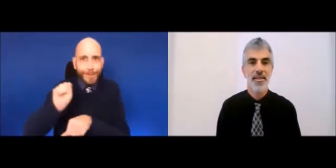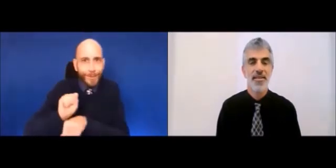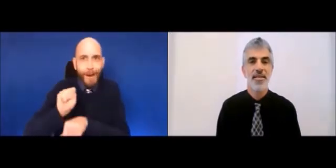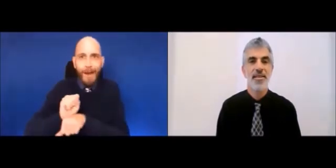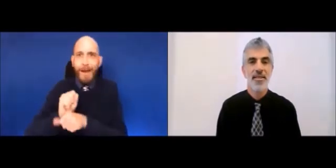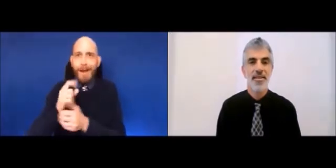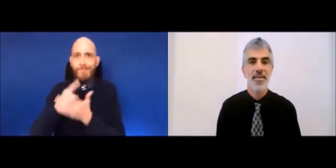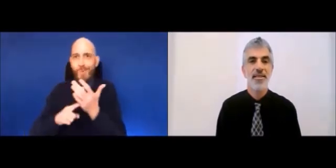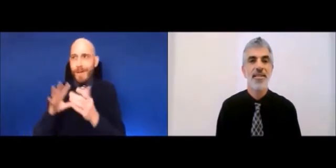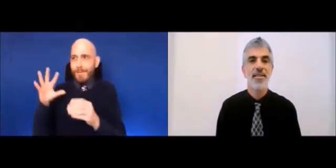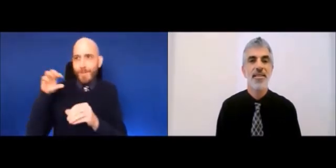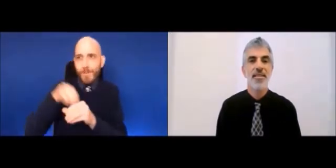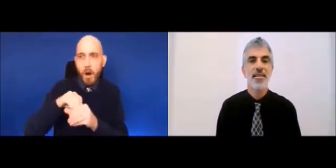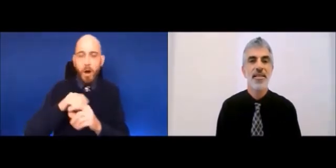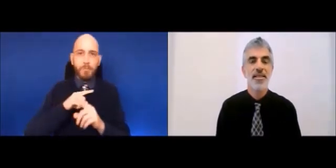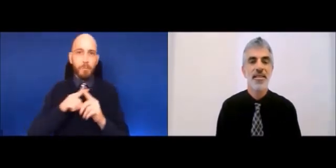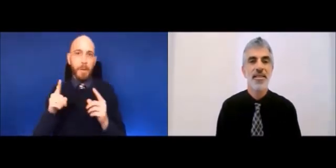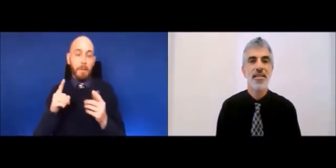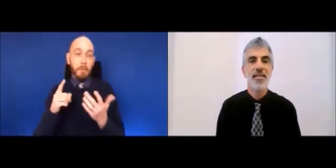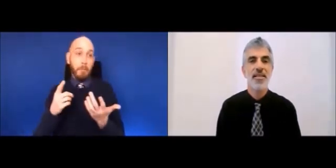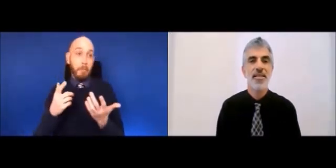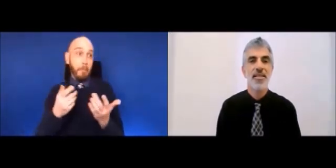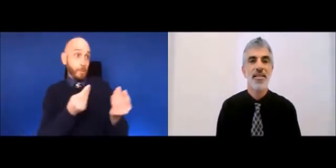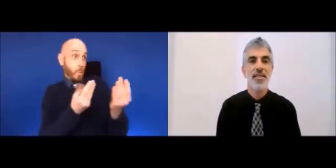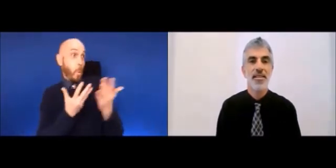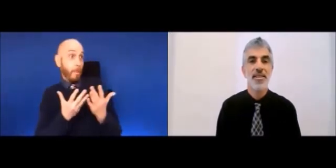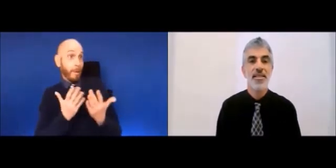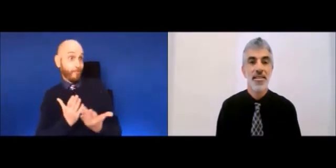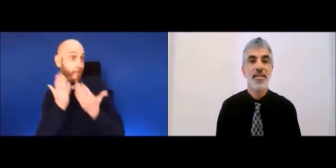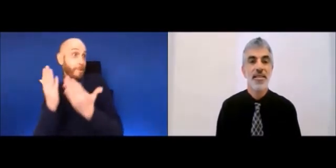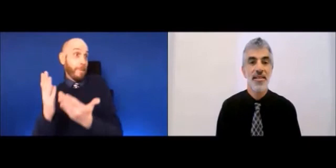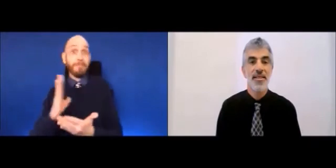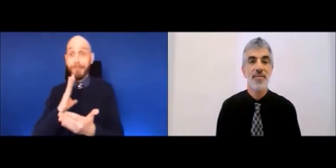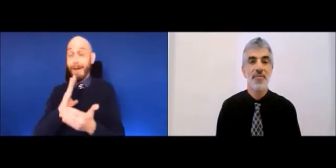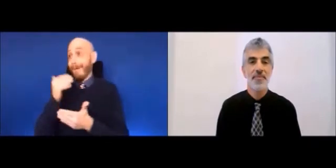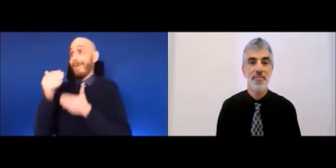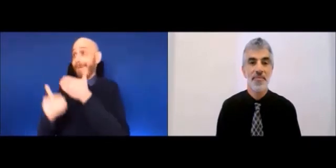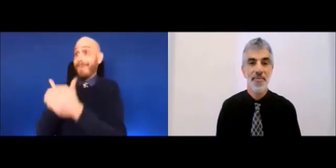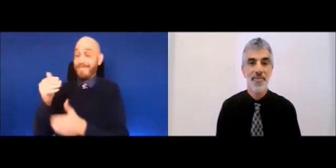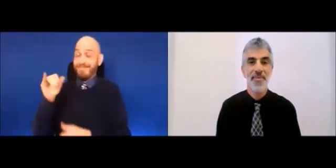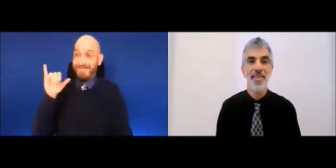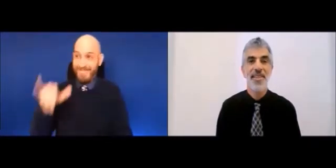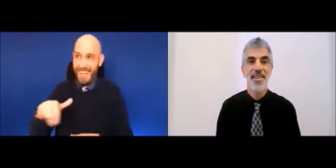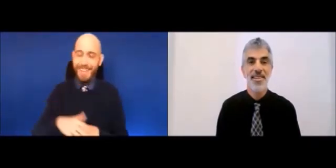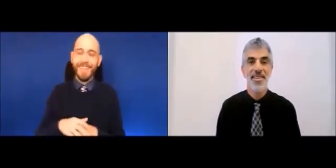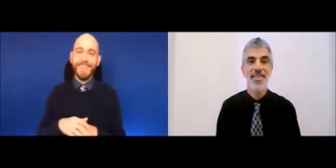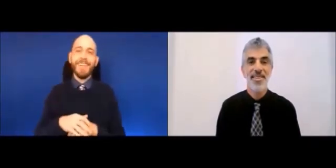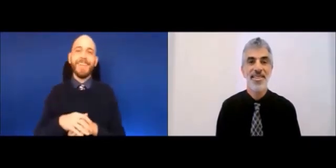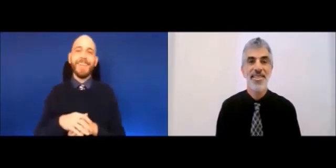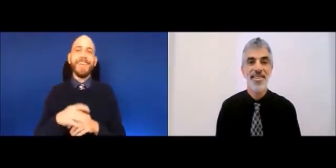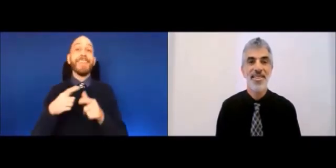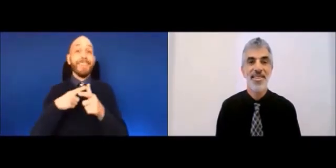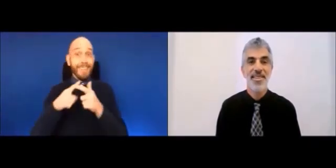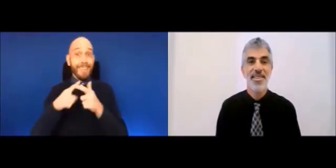job entailed or what an interpreter's day might look like, but it was recommended to me as a career, so I pursued